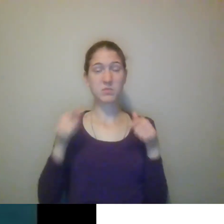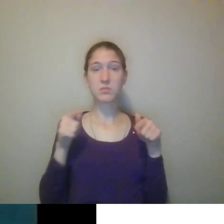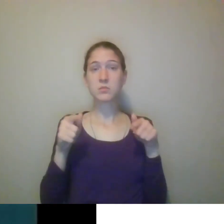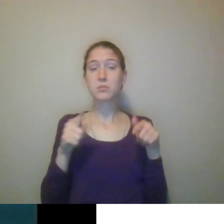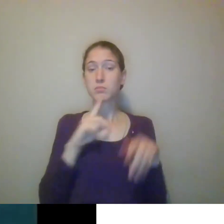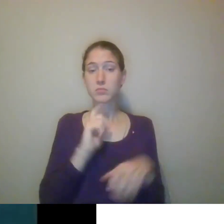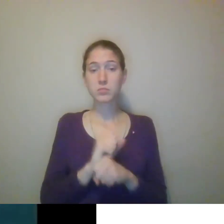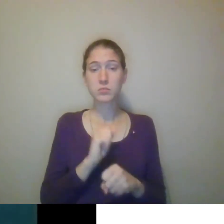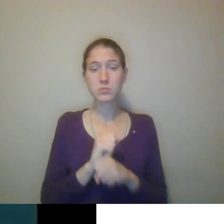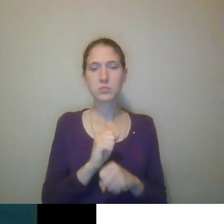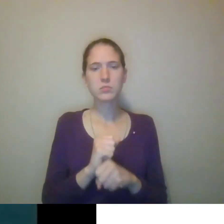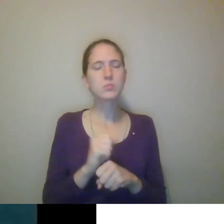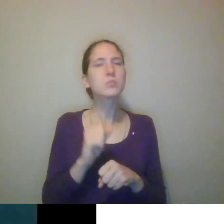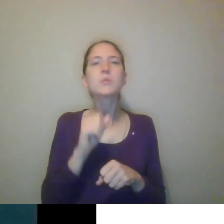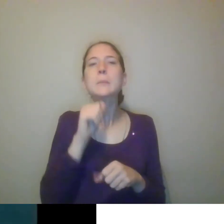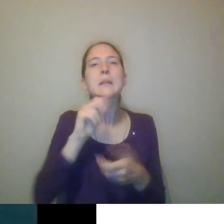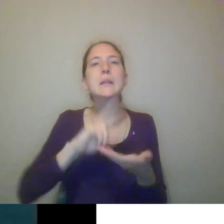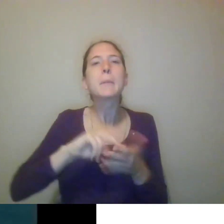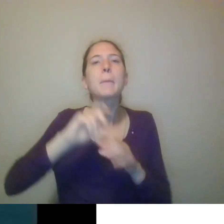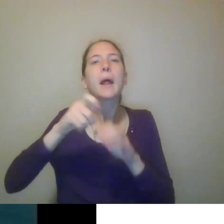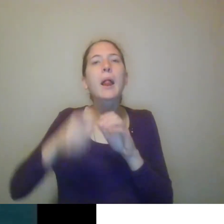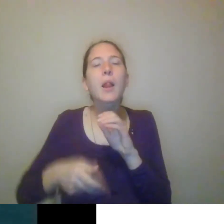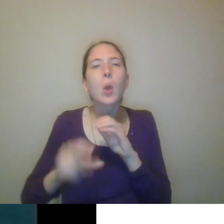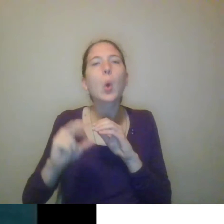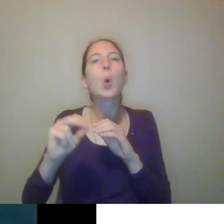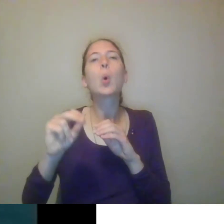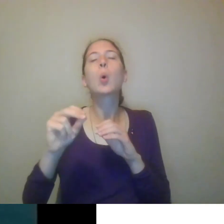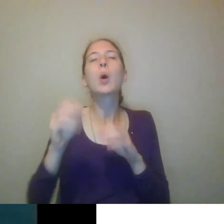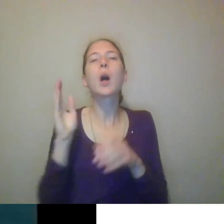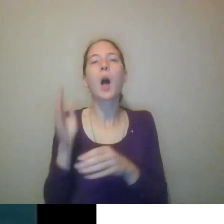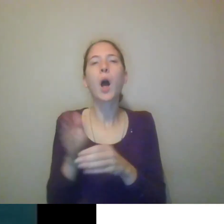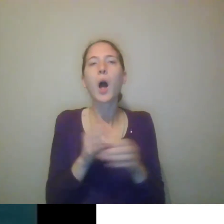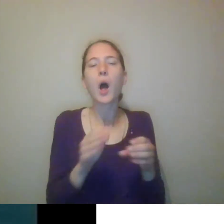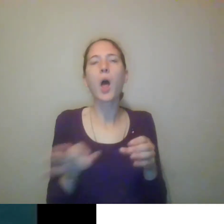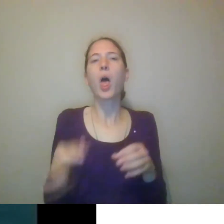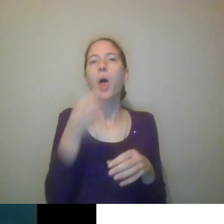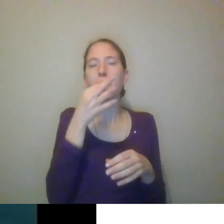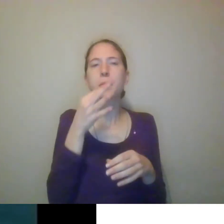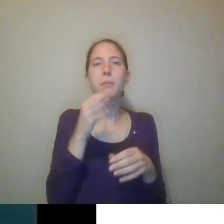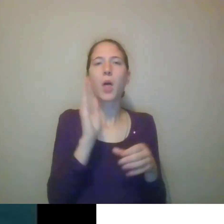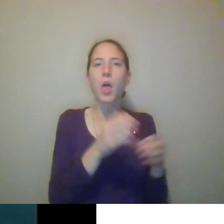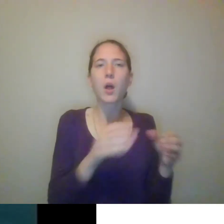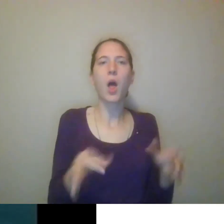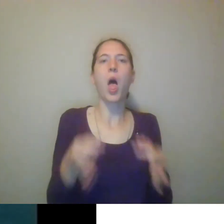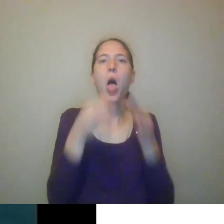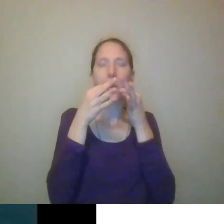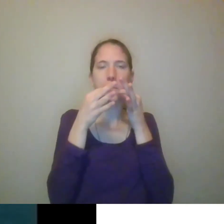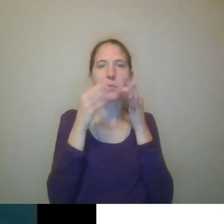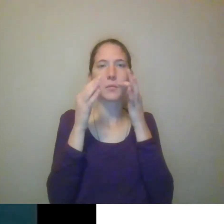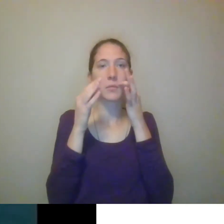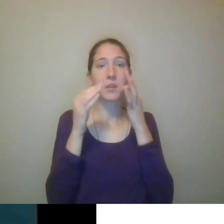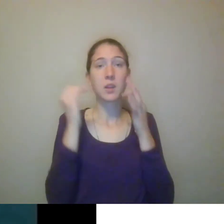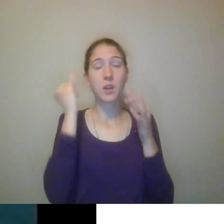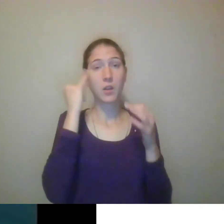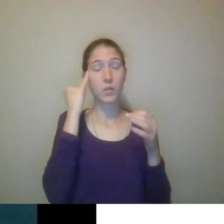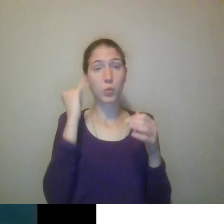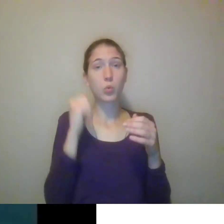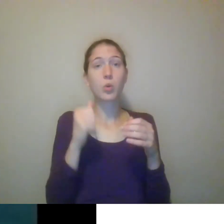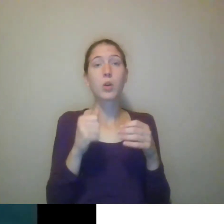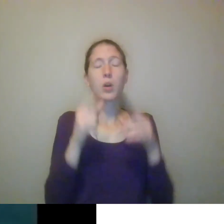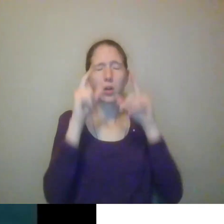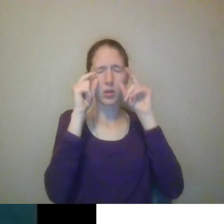won't. I'm kidding. I'm not talking about peeling the onion. I'm talking about eating it. All right? If you close your eyes and pinch your nose and